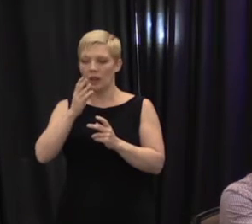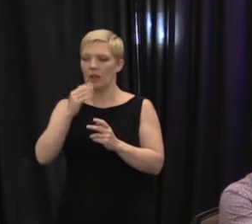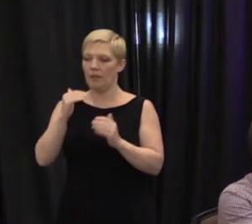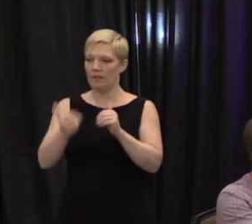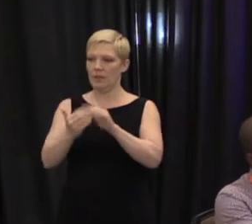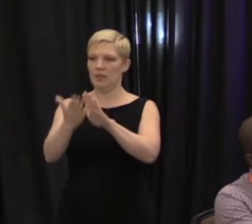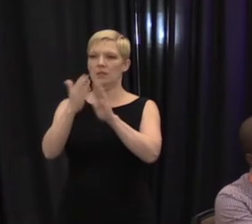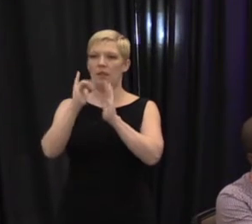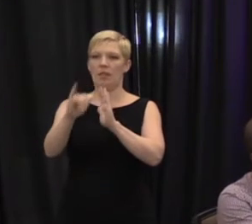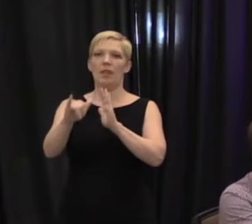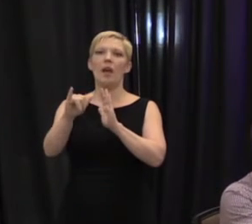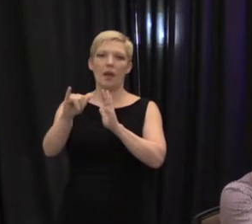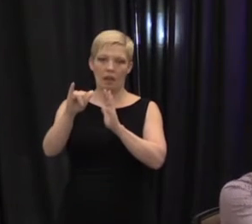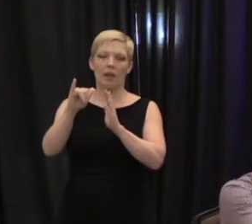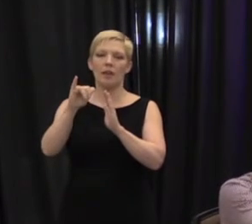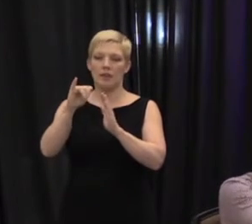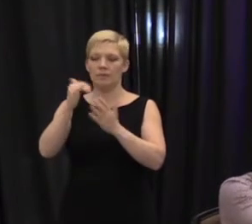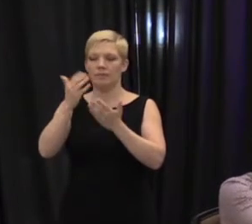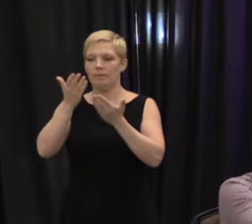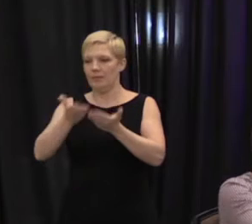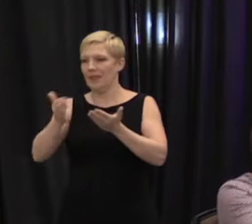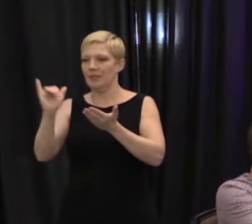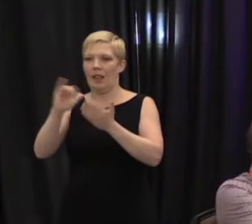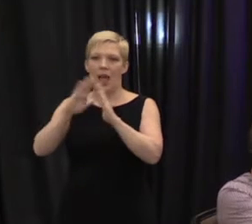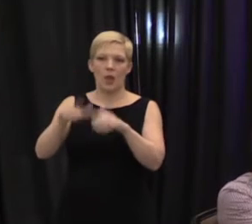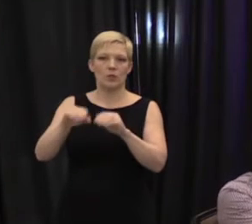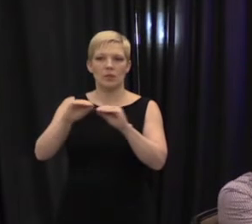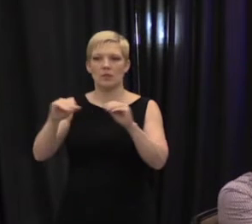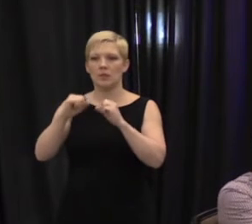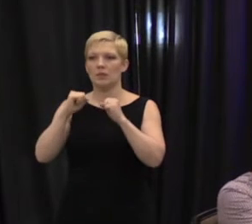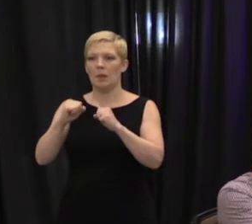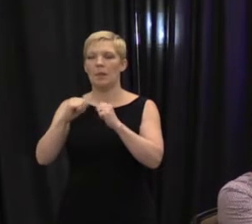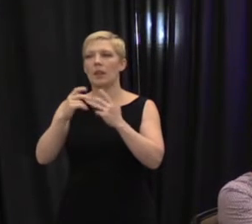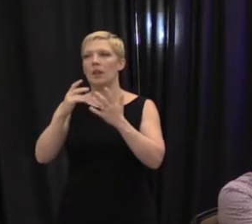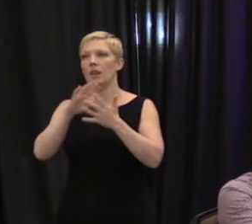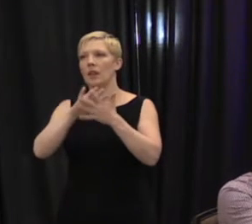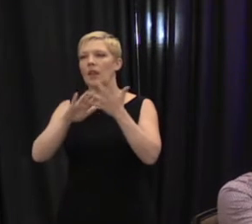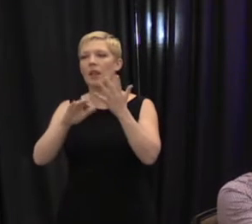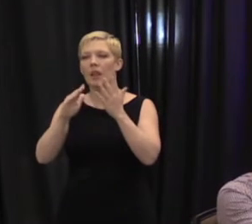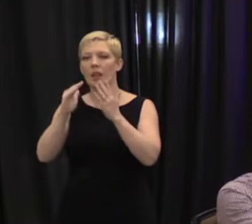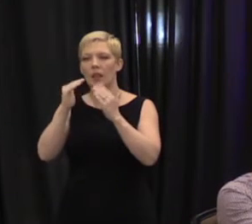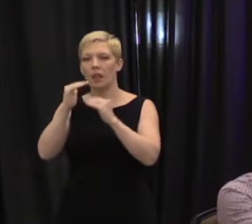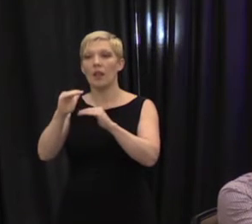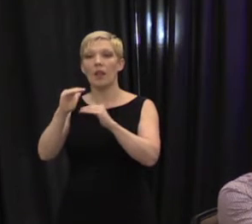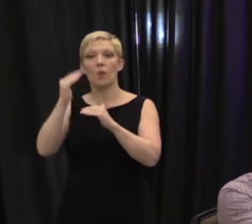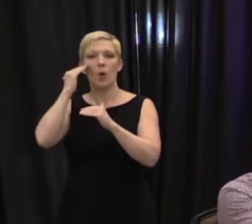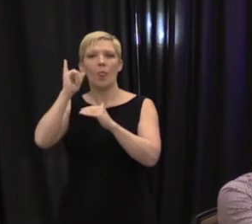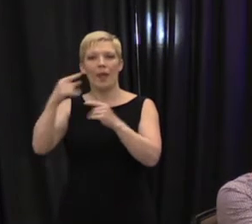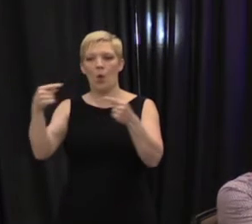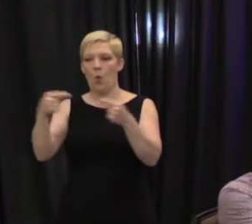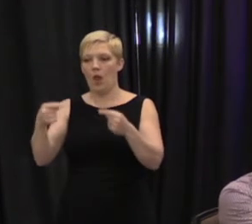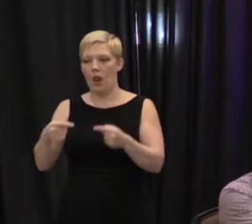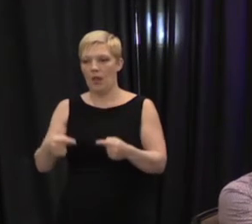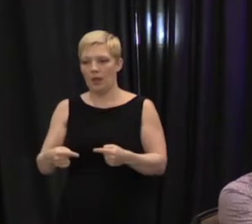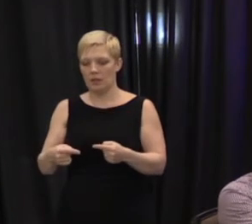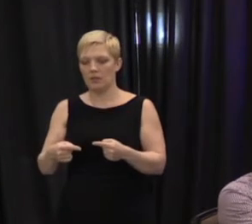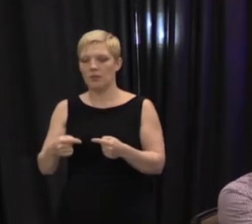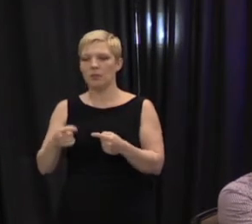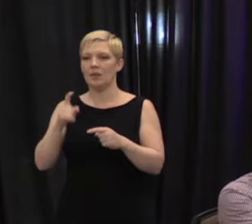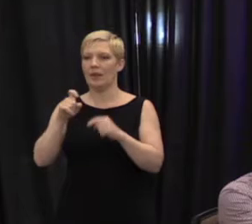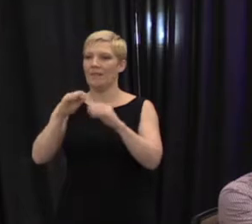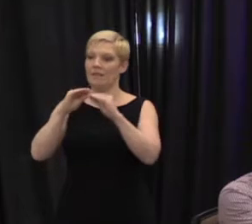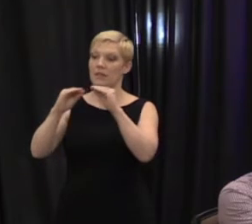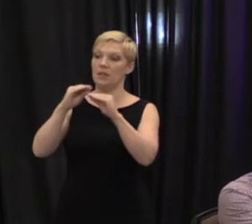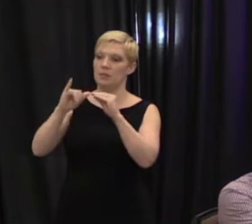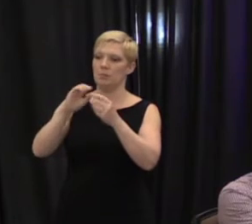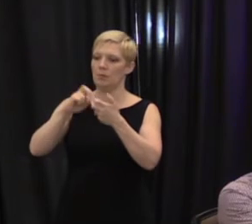gender identity change documents, housing instability, those kinds of things that we know correlate. We cannot just be treating these problems at the point